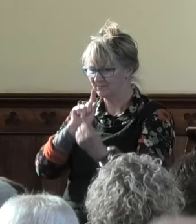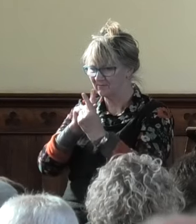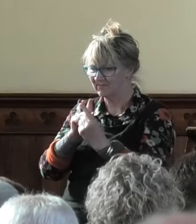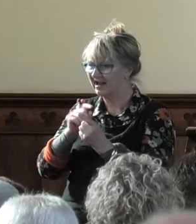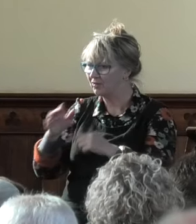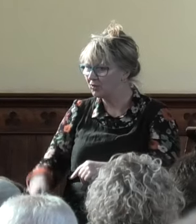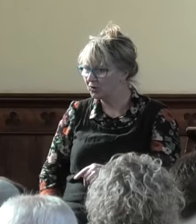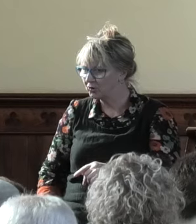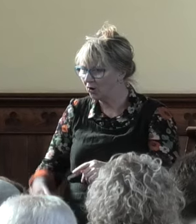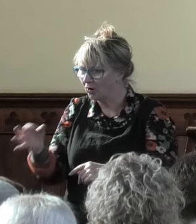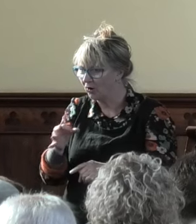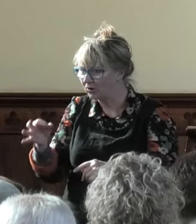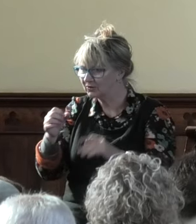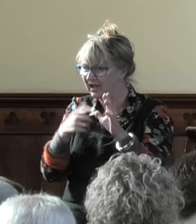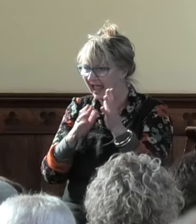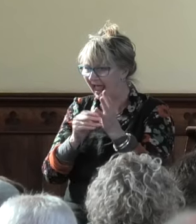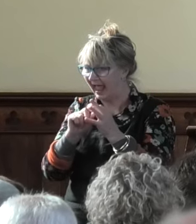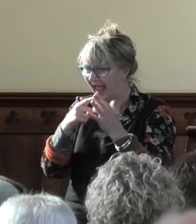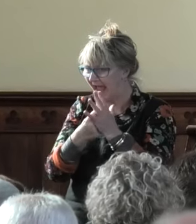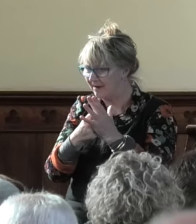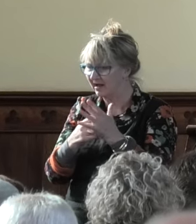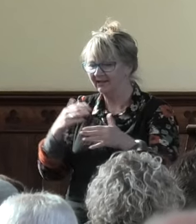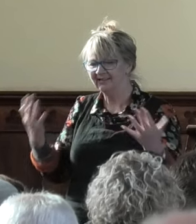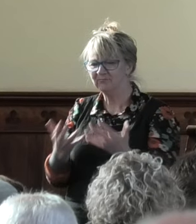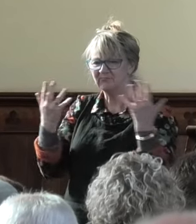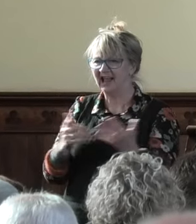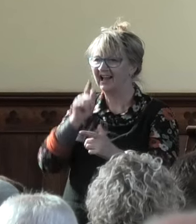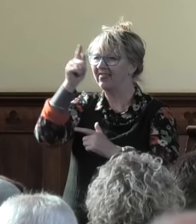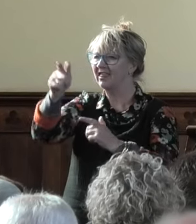and Sitska, and playing in the faraway tree in their yard.